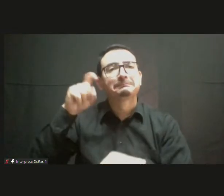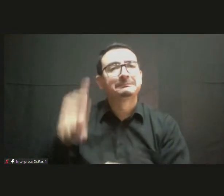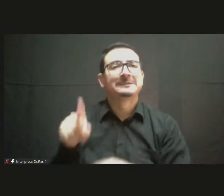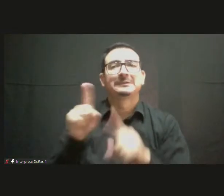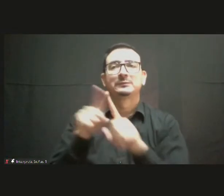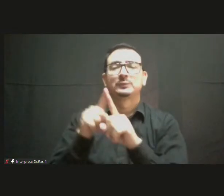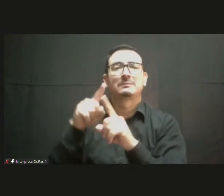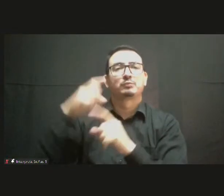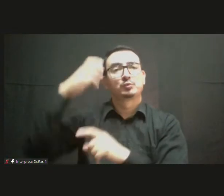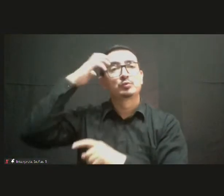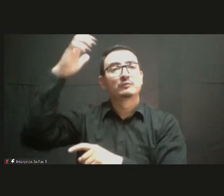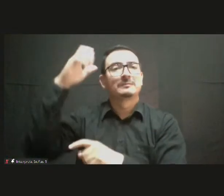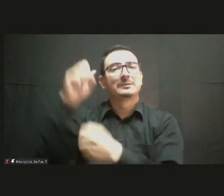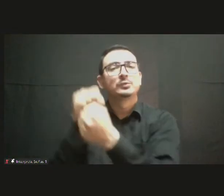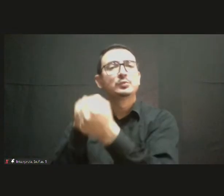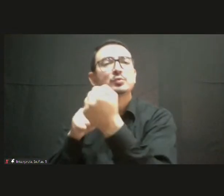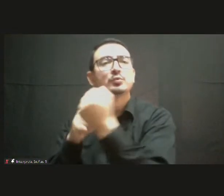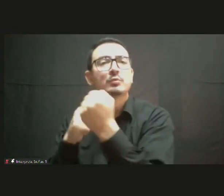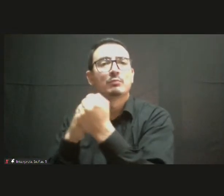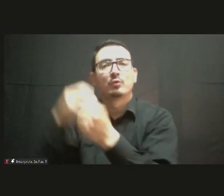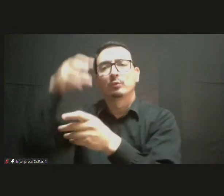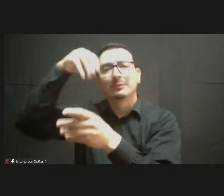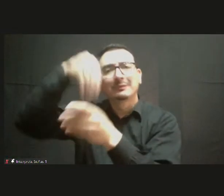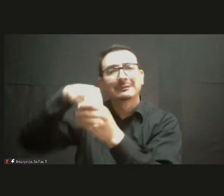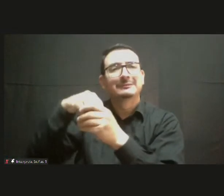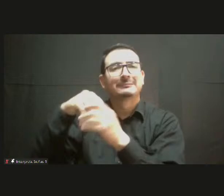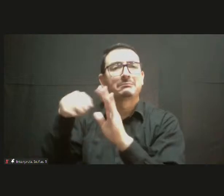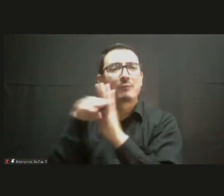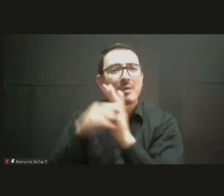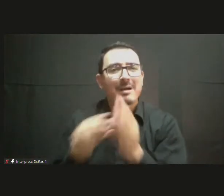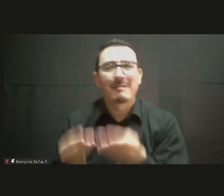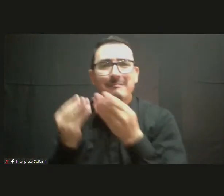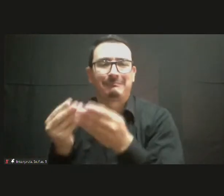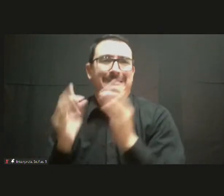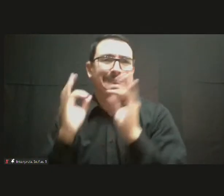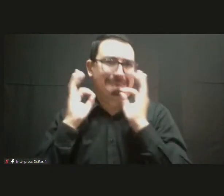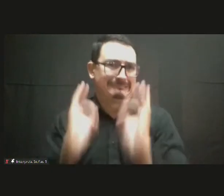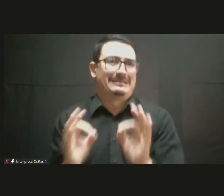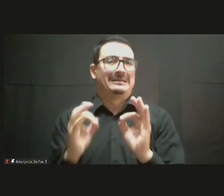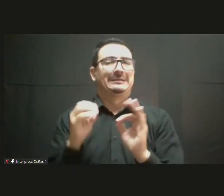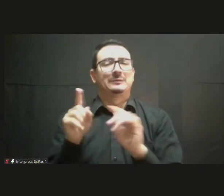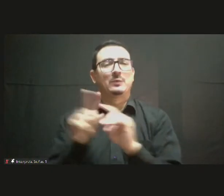this vital industry for the Caribbean region.